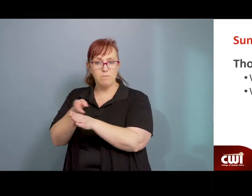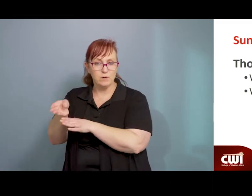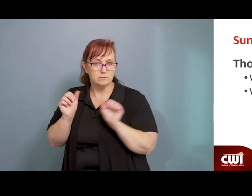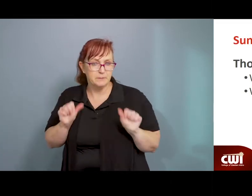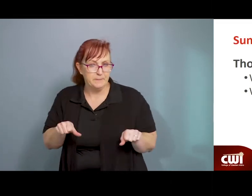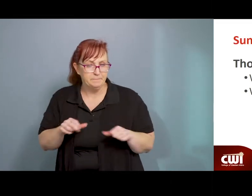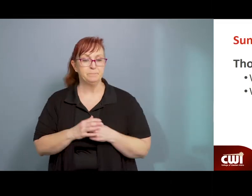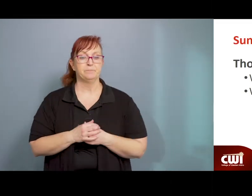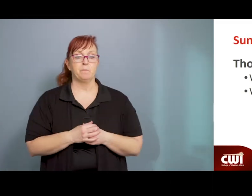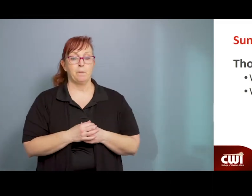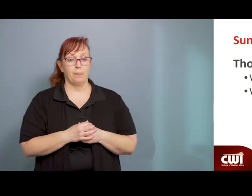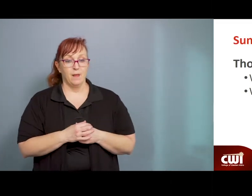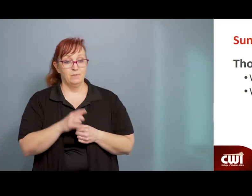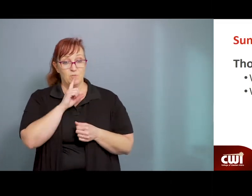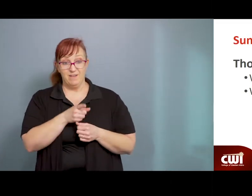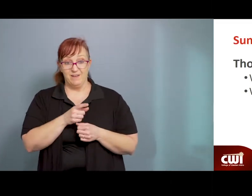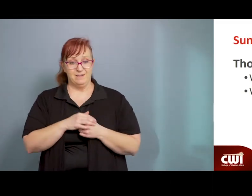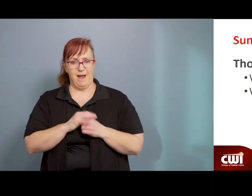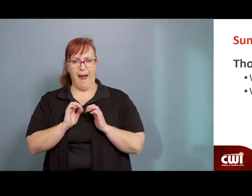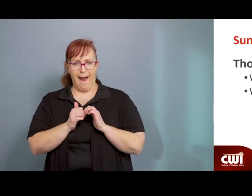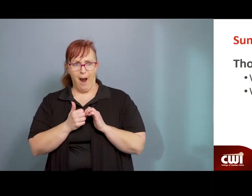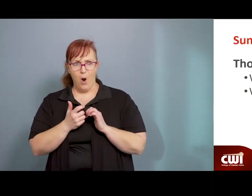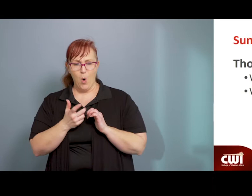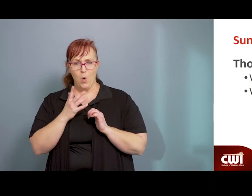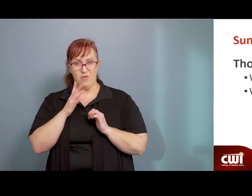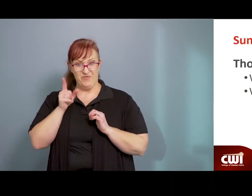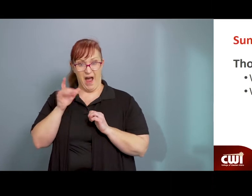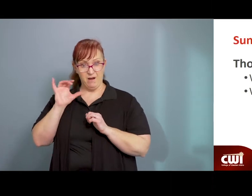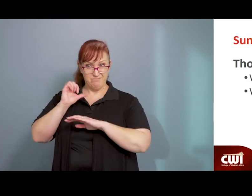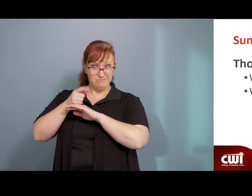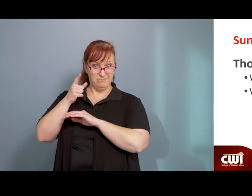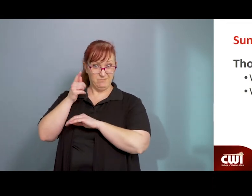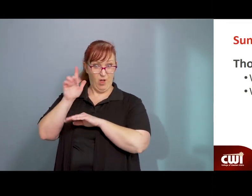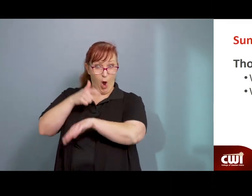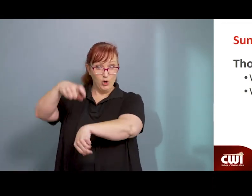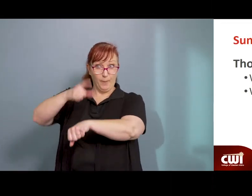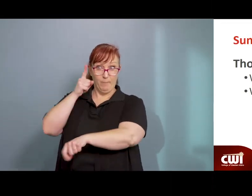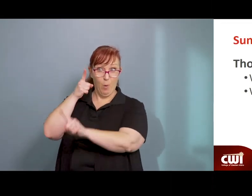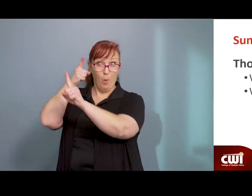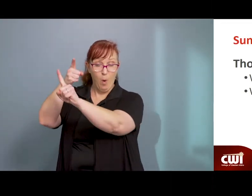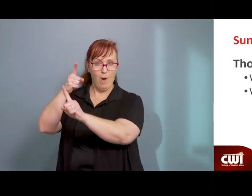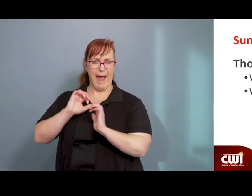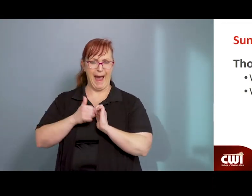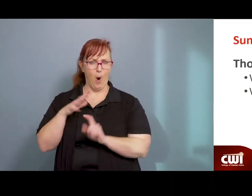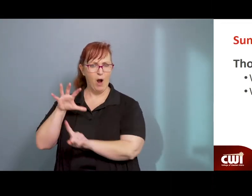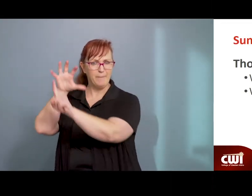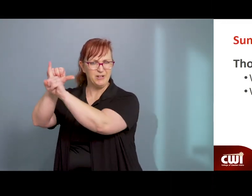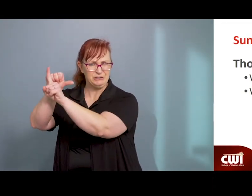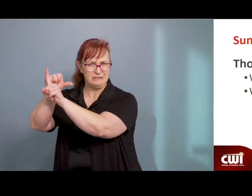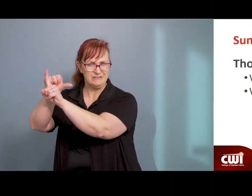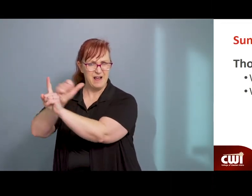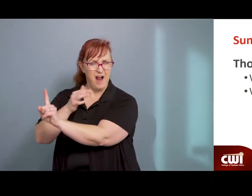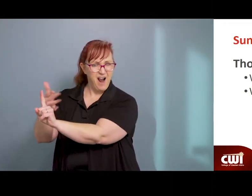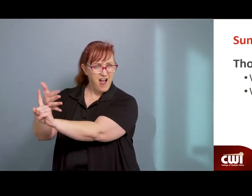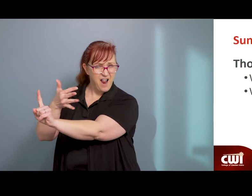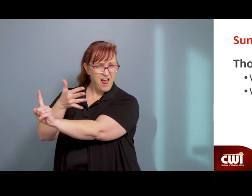to, you know, how are we going to accomplish this, right? It sounds really good to say all this stuff, but behind the scenes, it